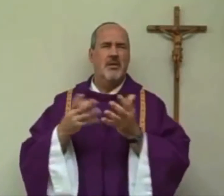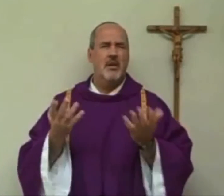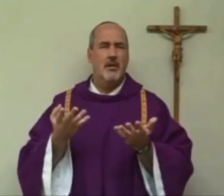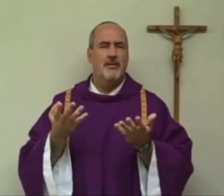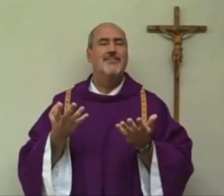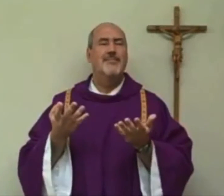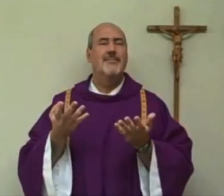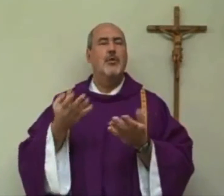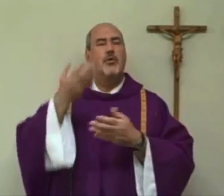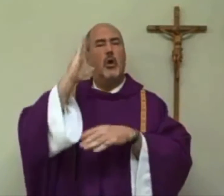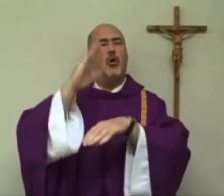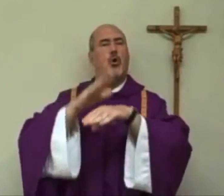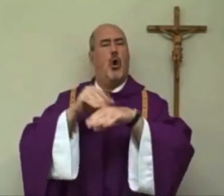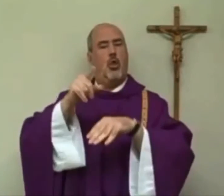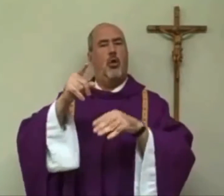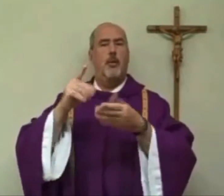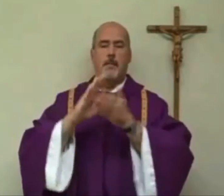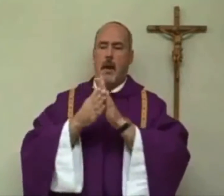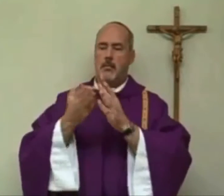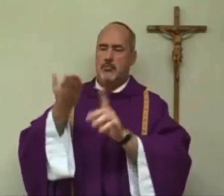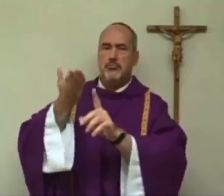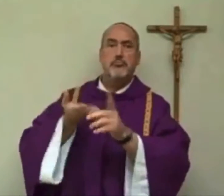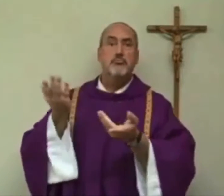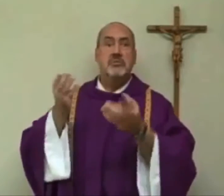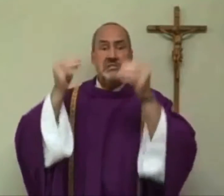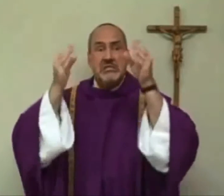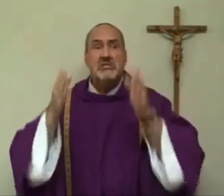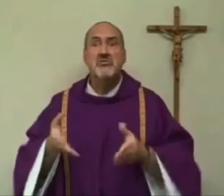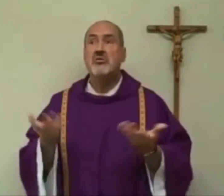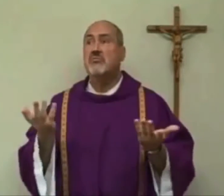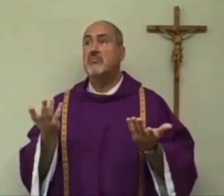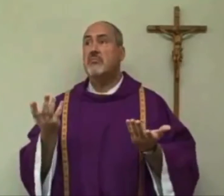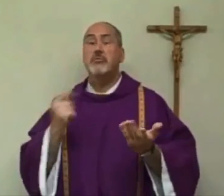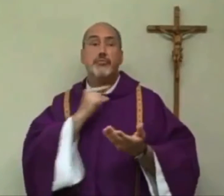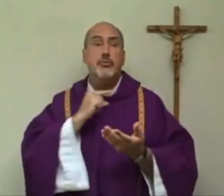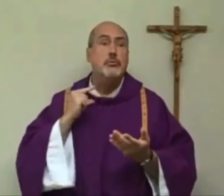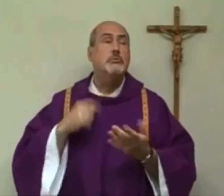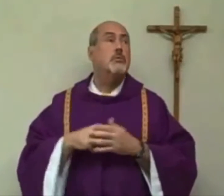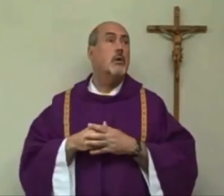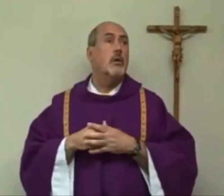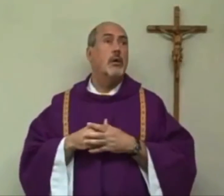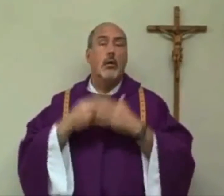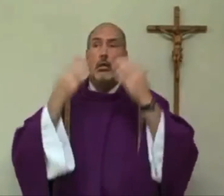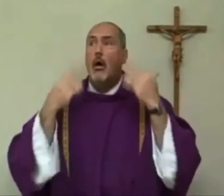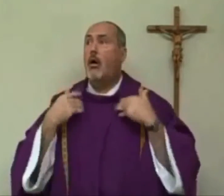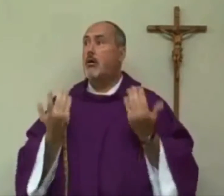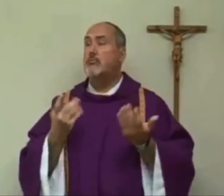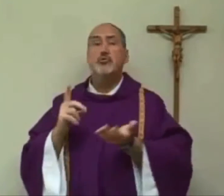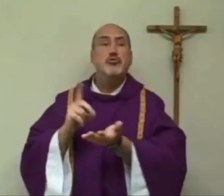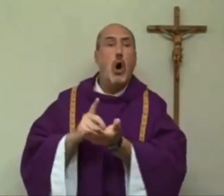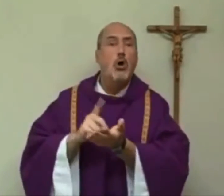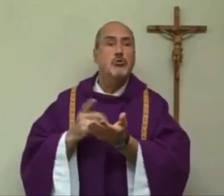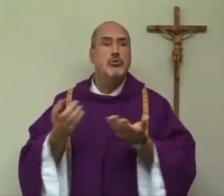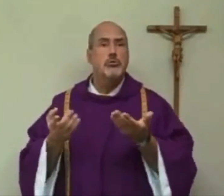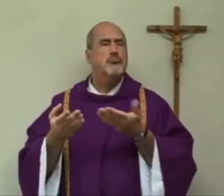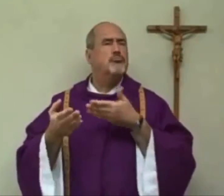What does the word vocation means? Well, it simply means a calling, like a calling to be a teacher,